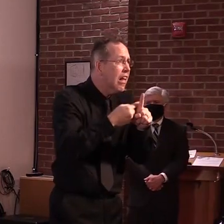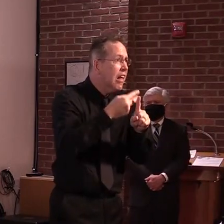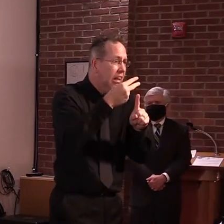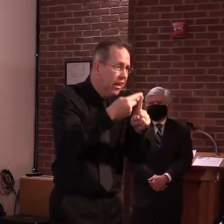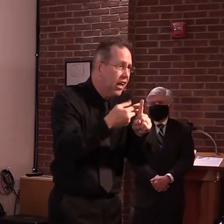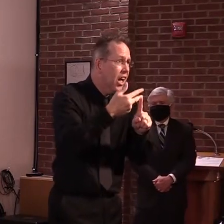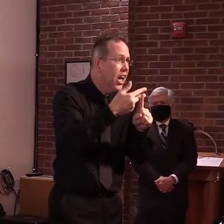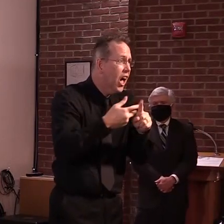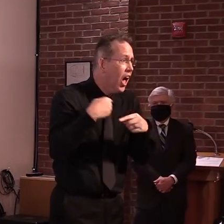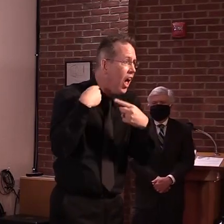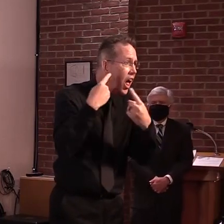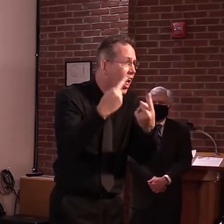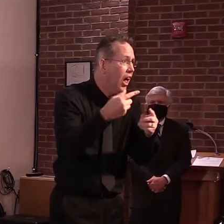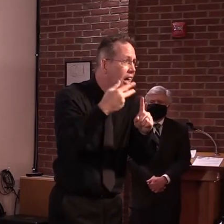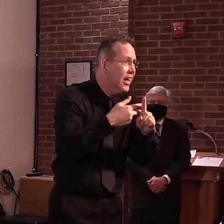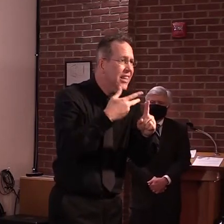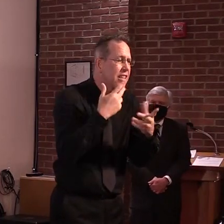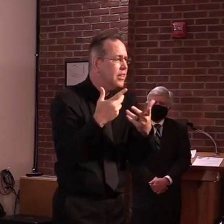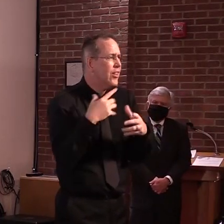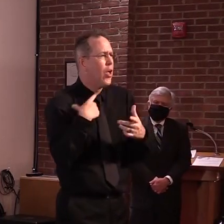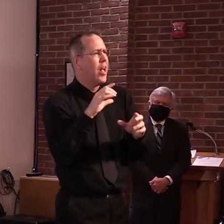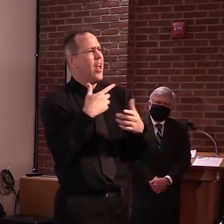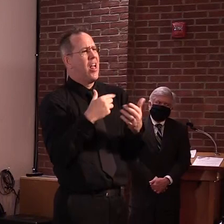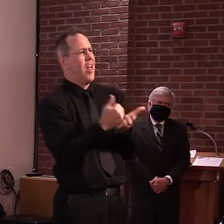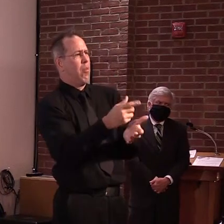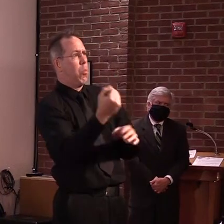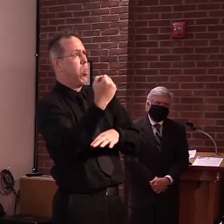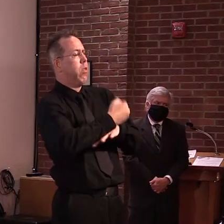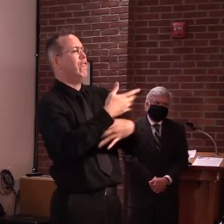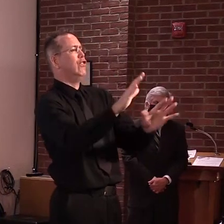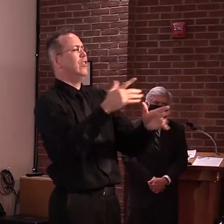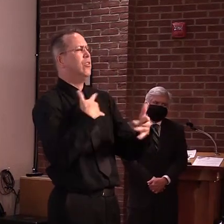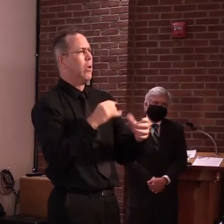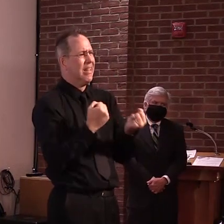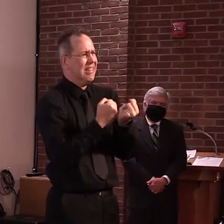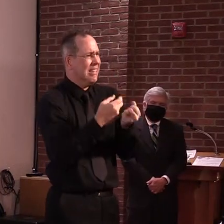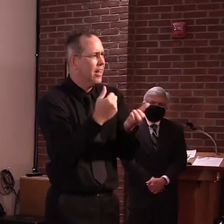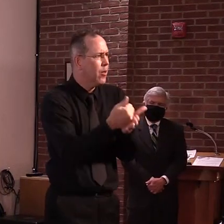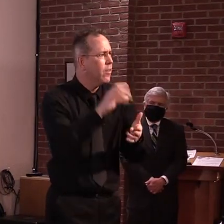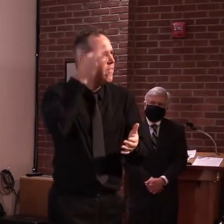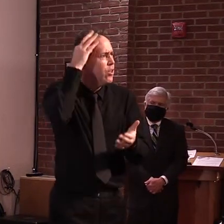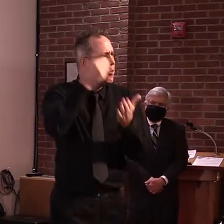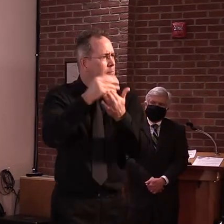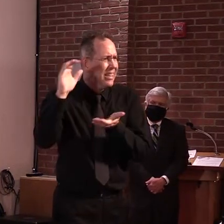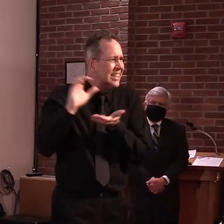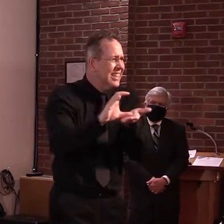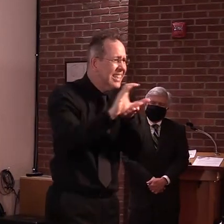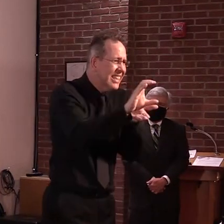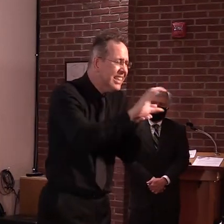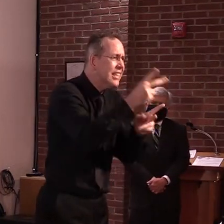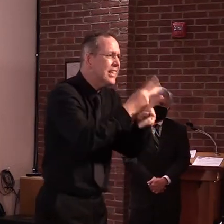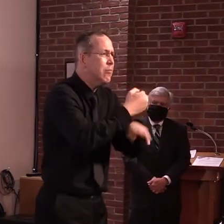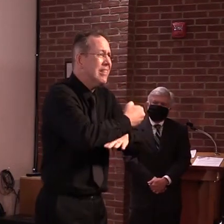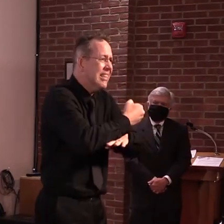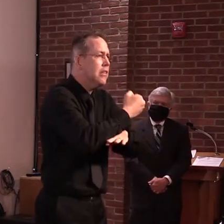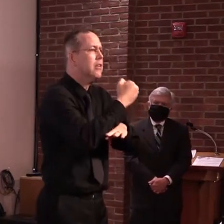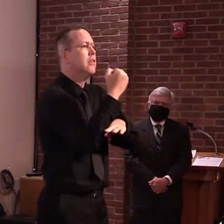meant to do, to help keep our economies on life support until we get them fully